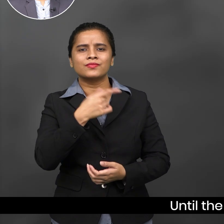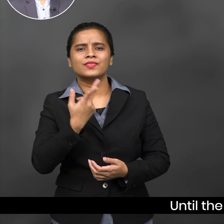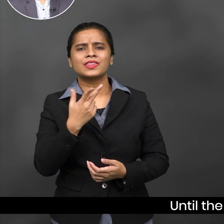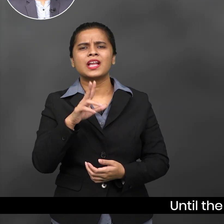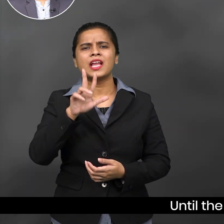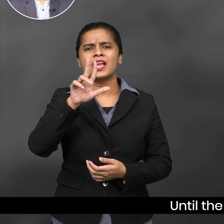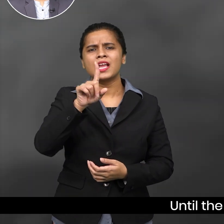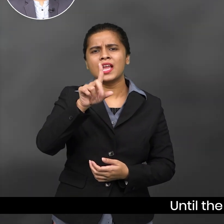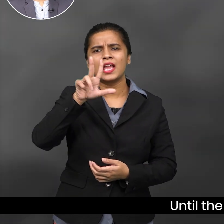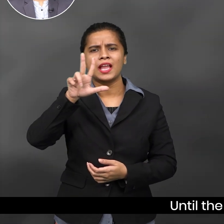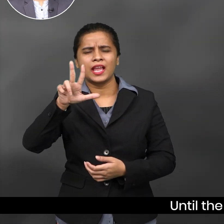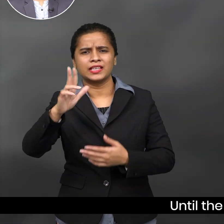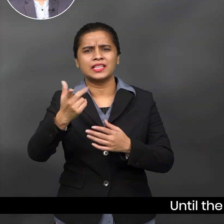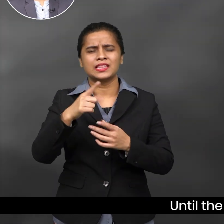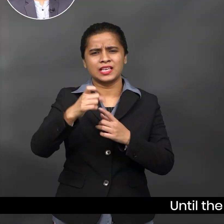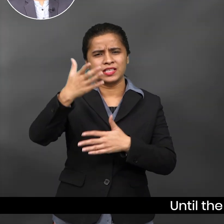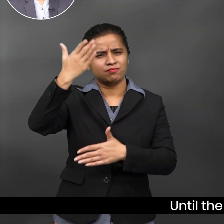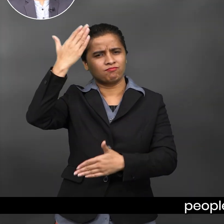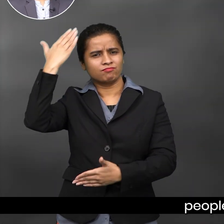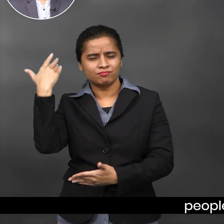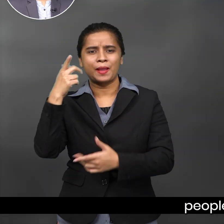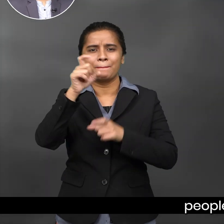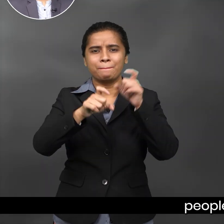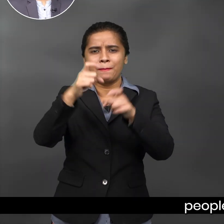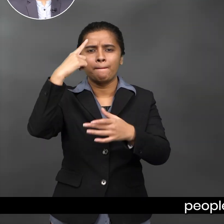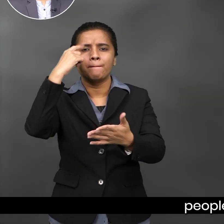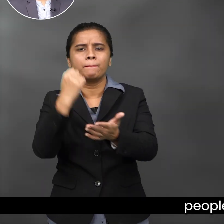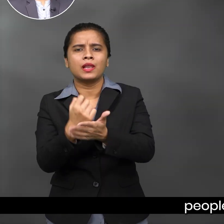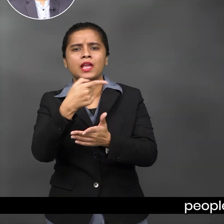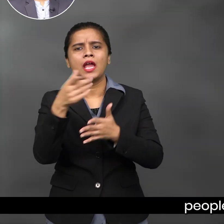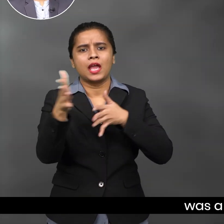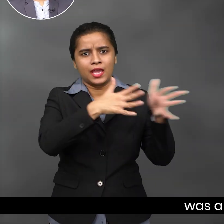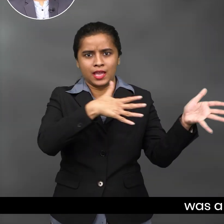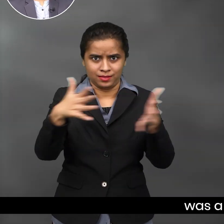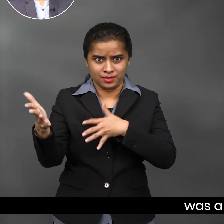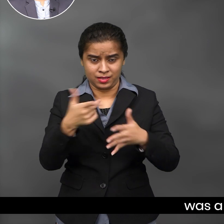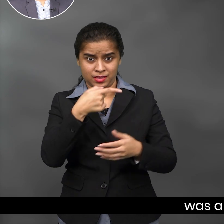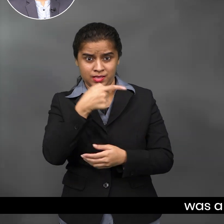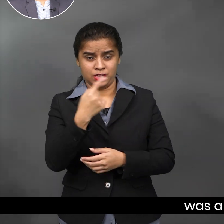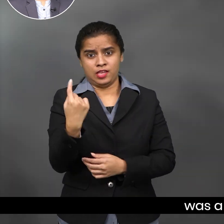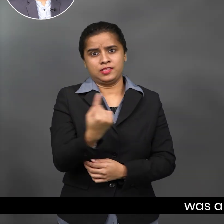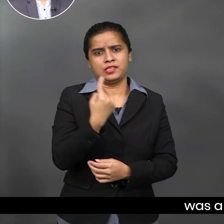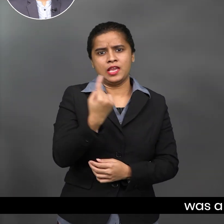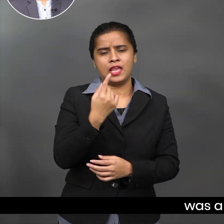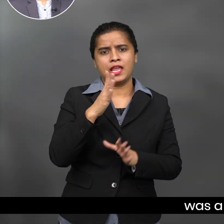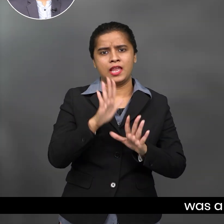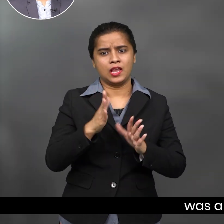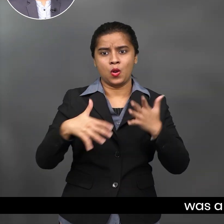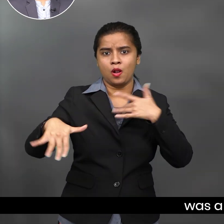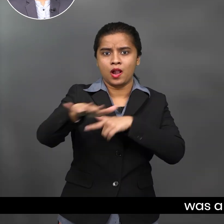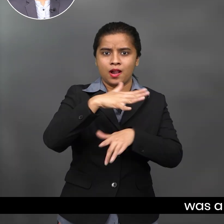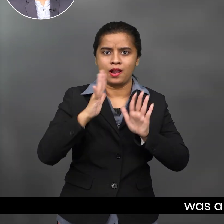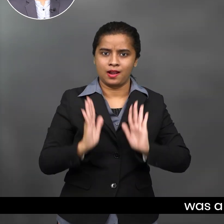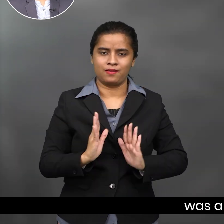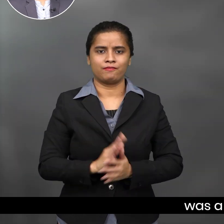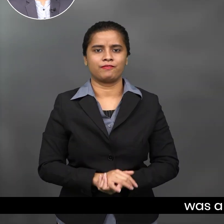Until the 18th century, people believed that air was a single substance.